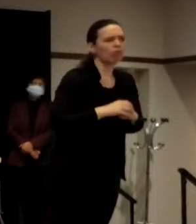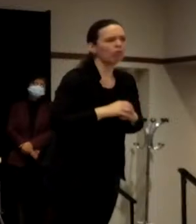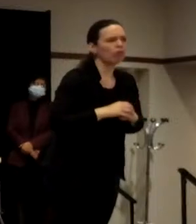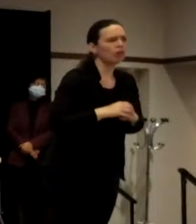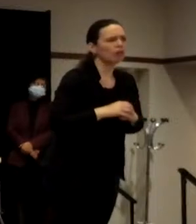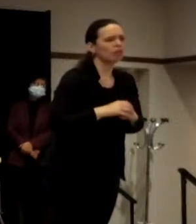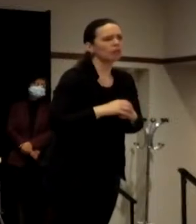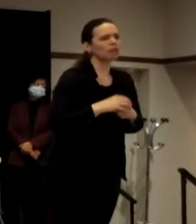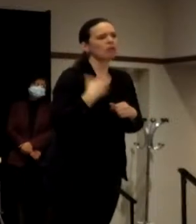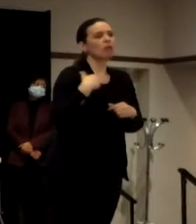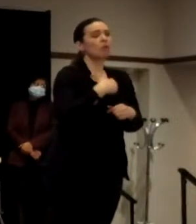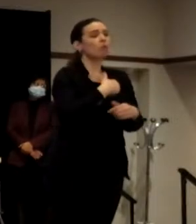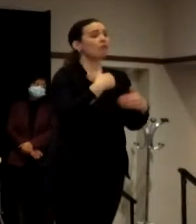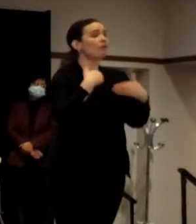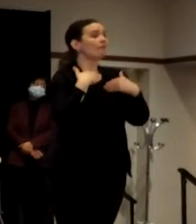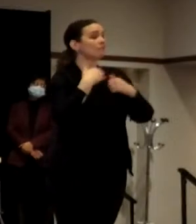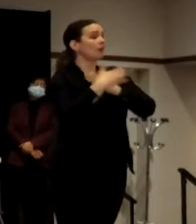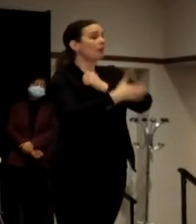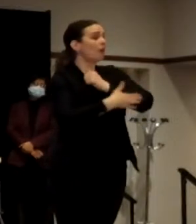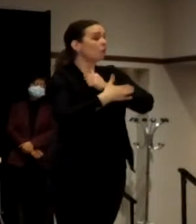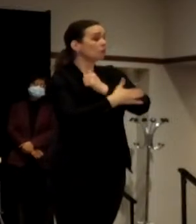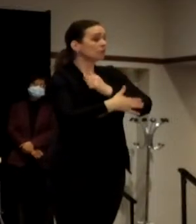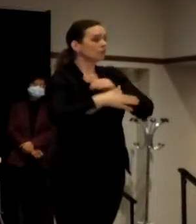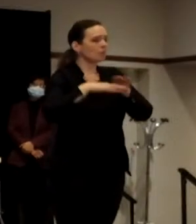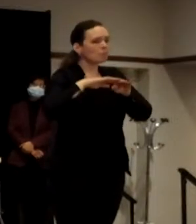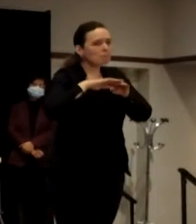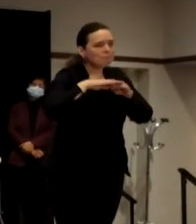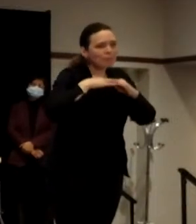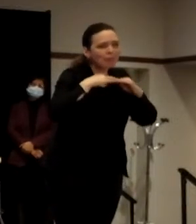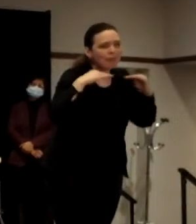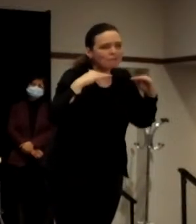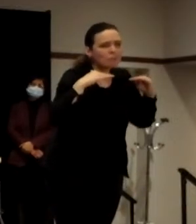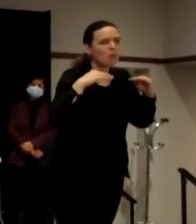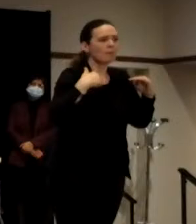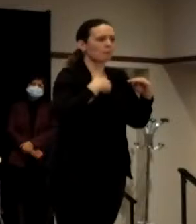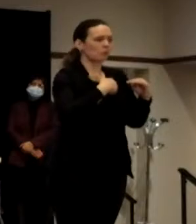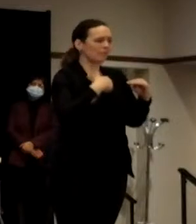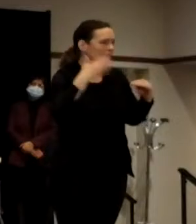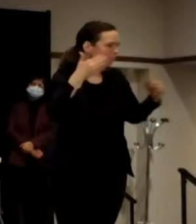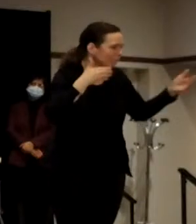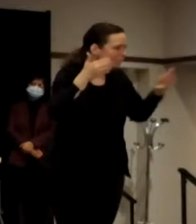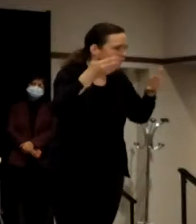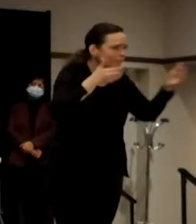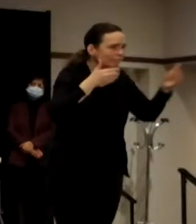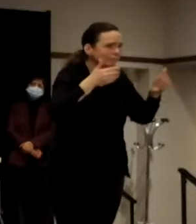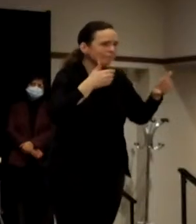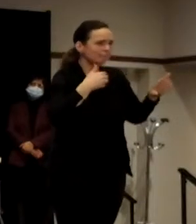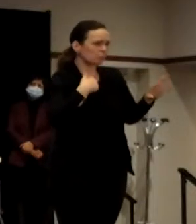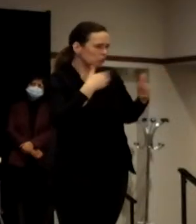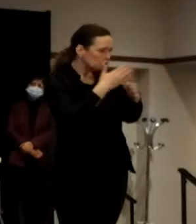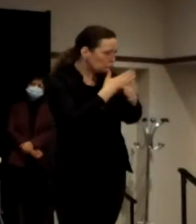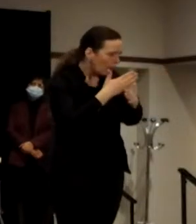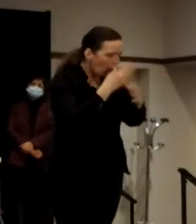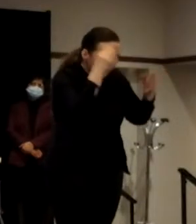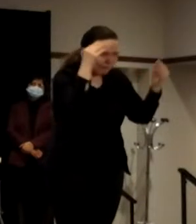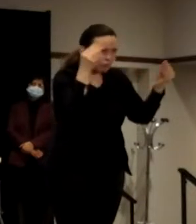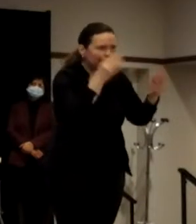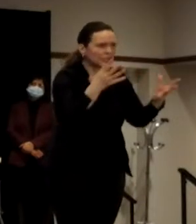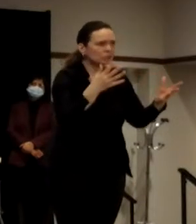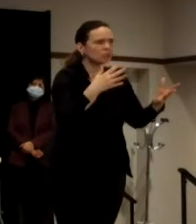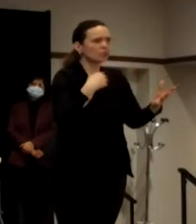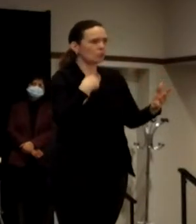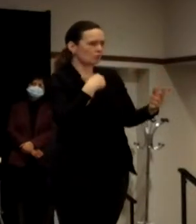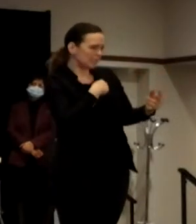It's a platform for the leaders in the community to share what they're seeing, review data for